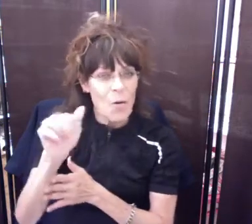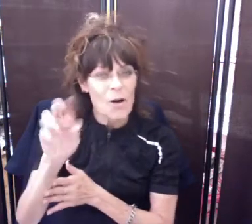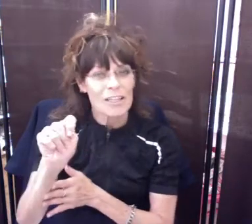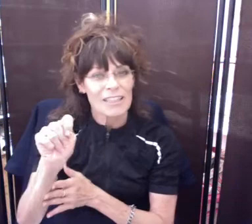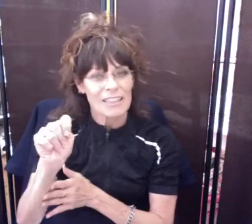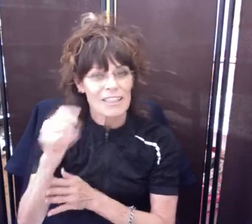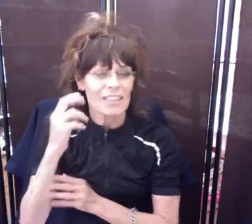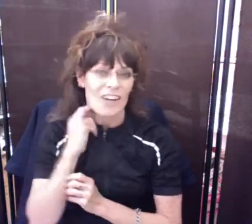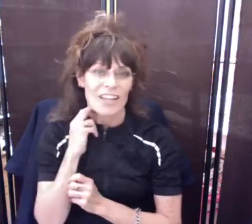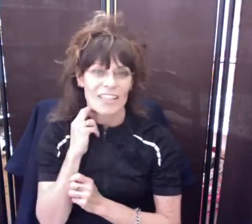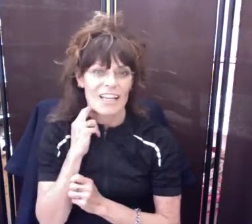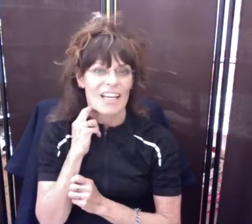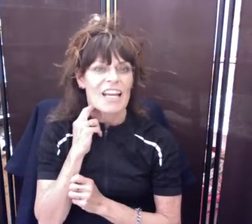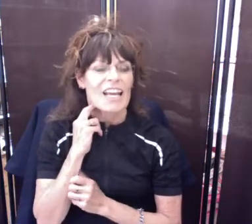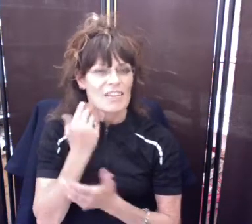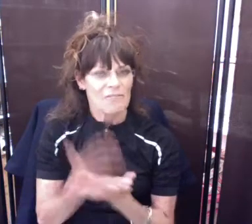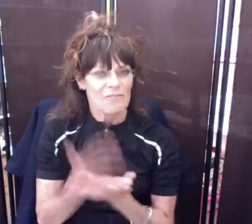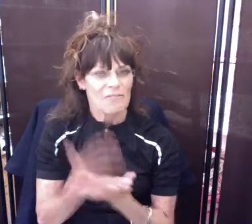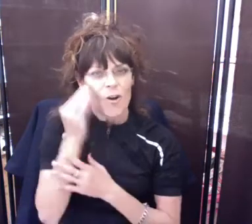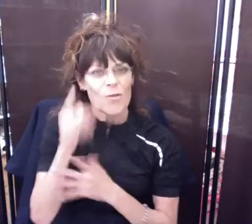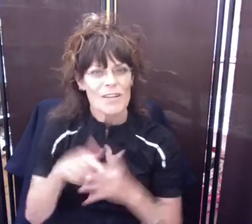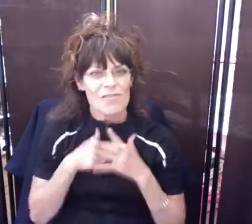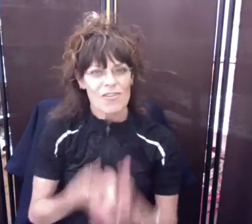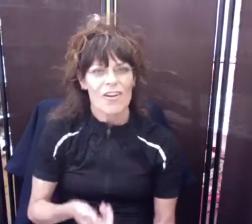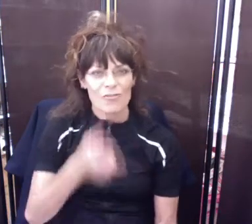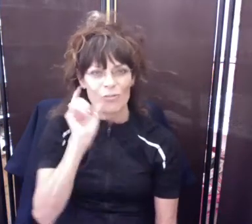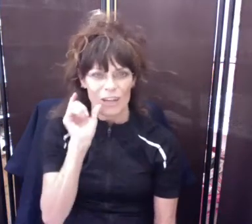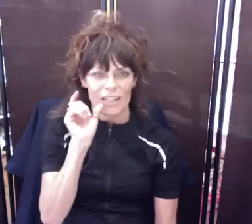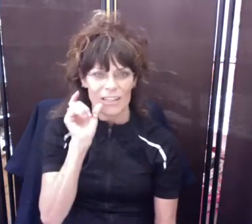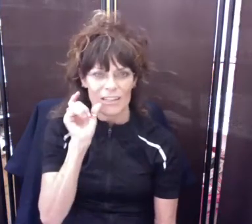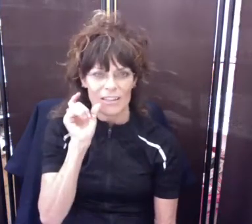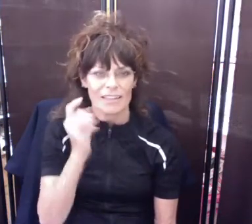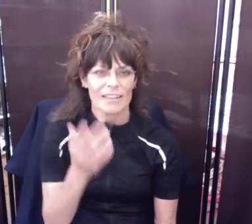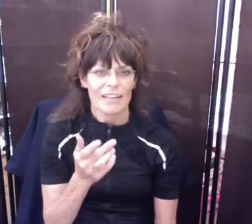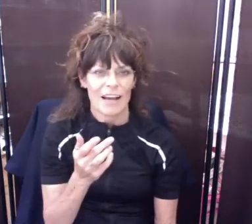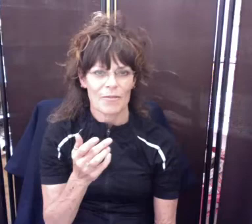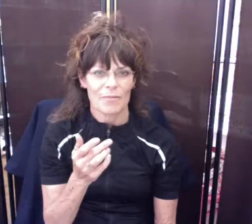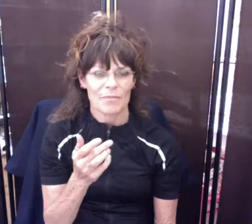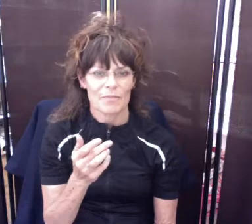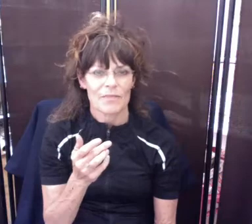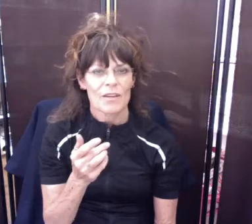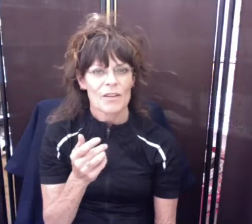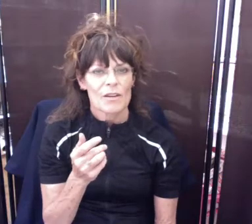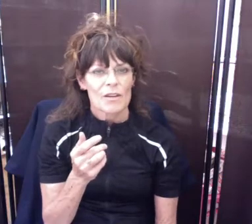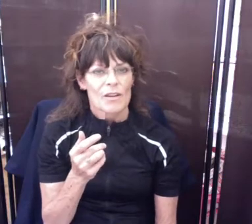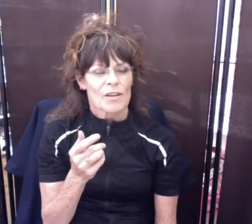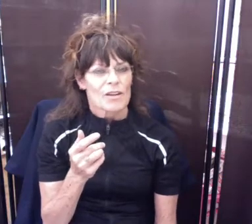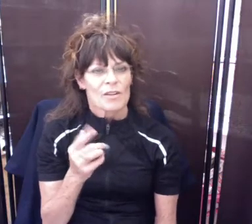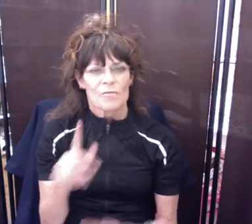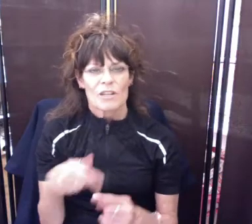it. Now think about this. The sanest thing in the world when you're poisoned from alcohol is to say,